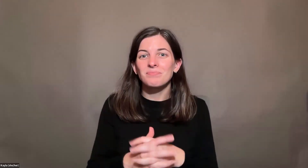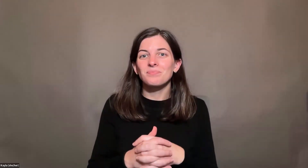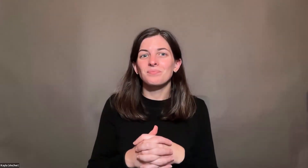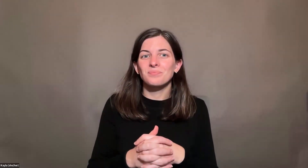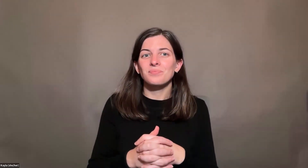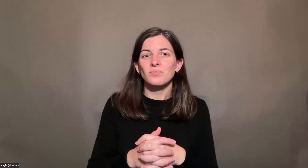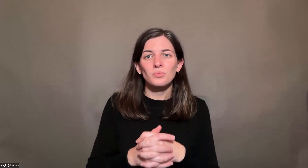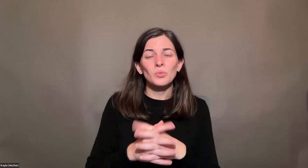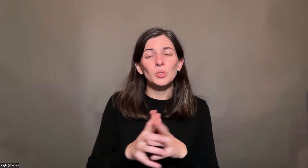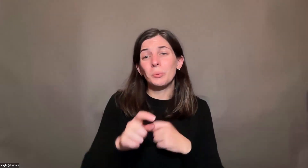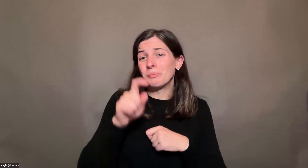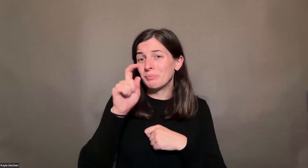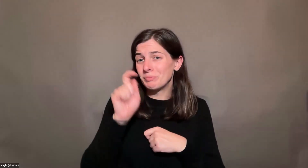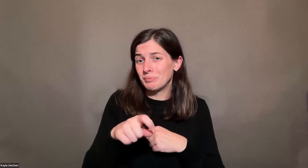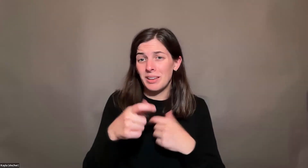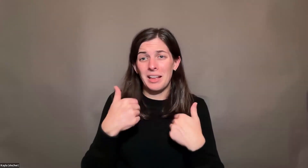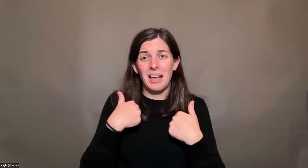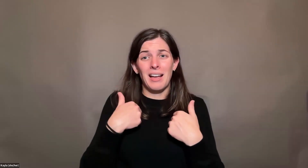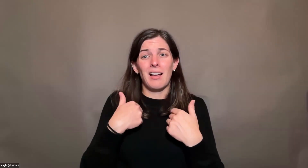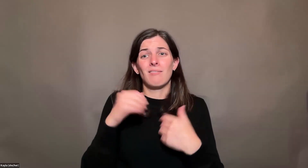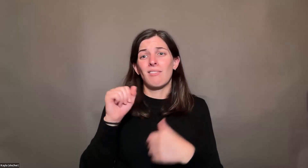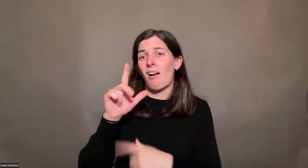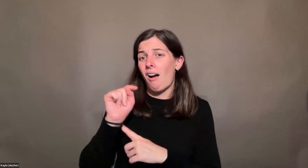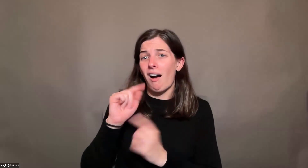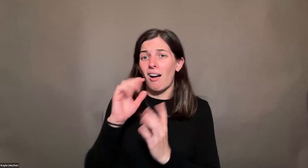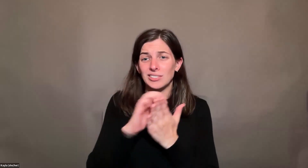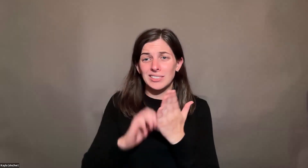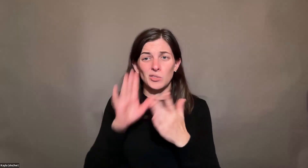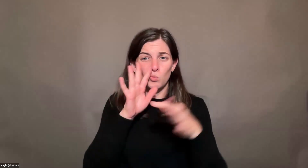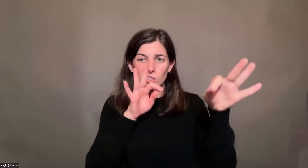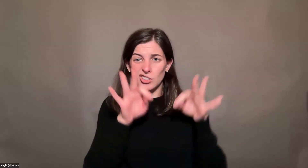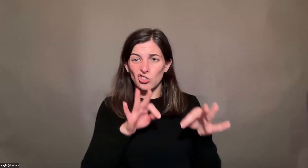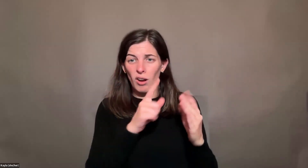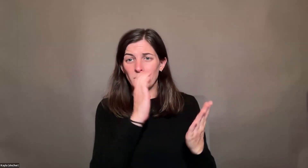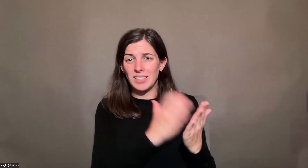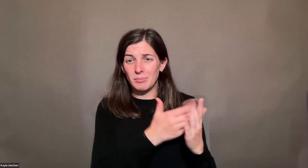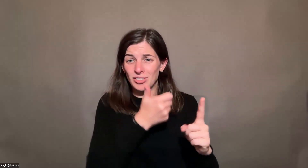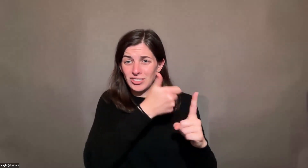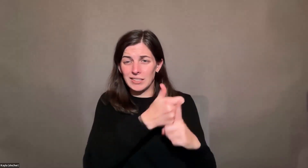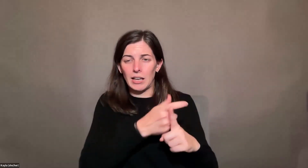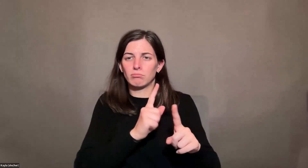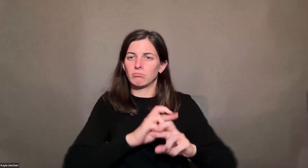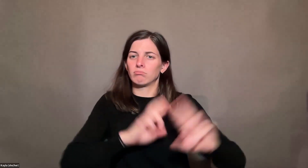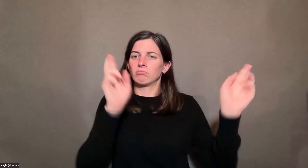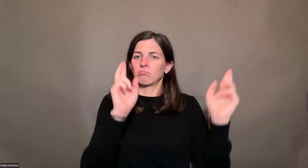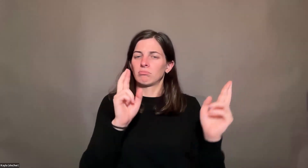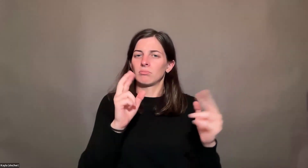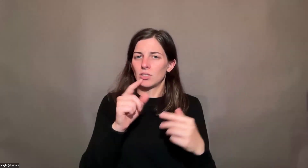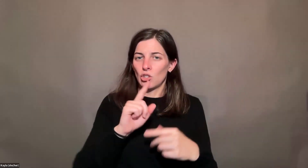some alternative text that describe that image properly. So it's all about actually, I can say, from